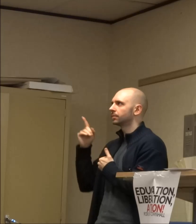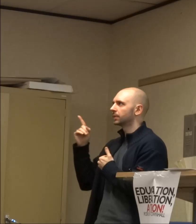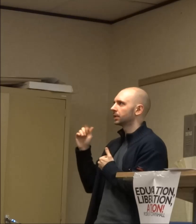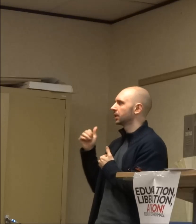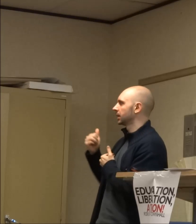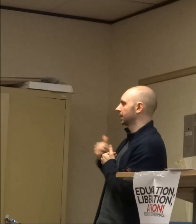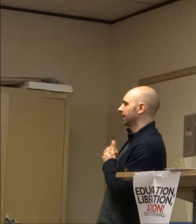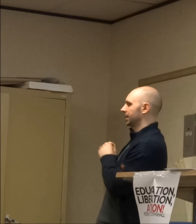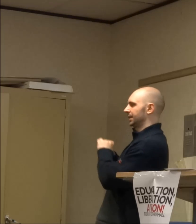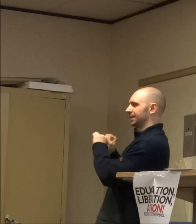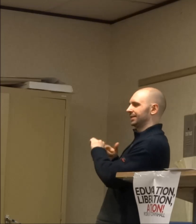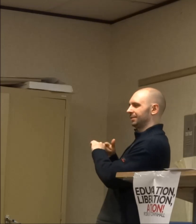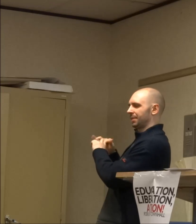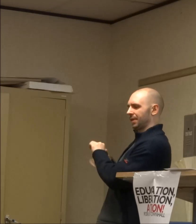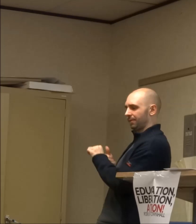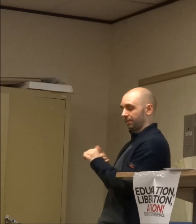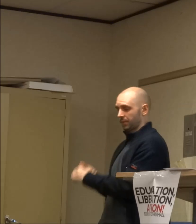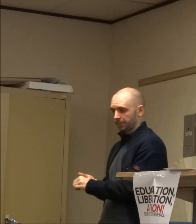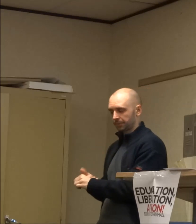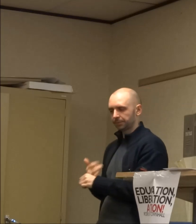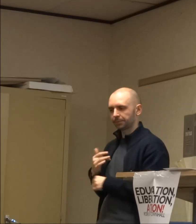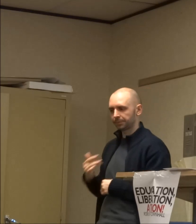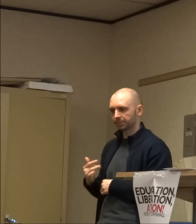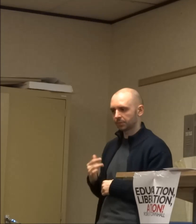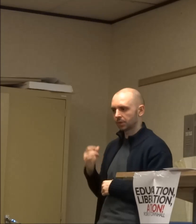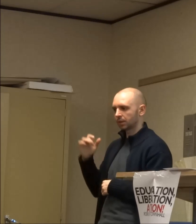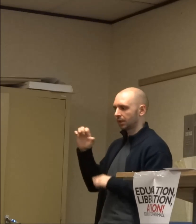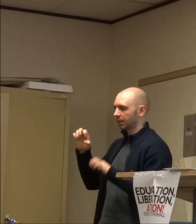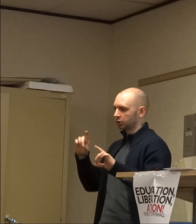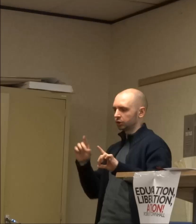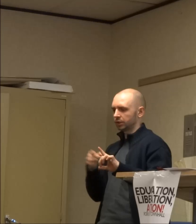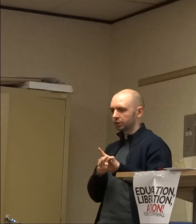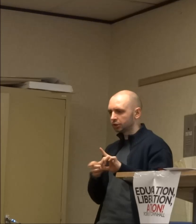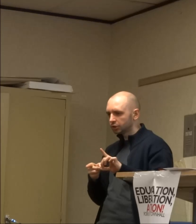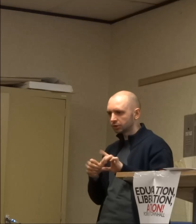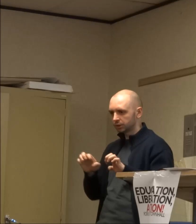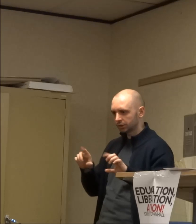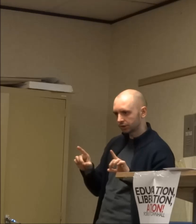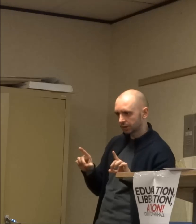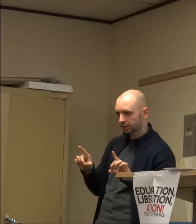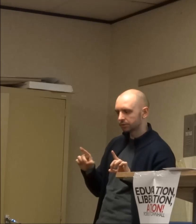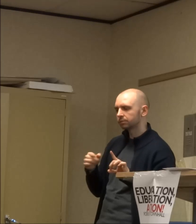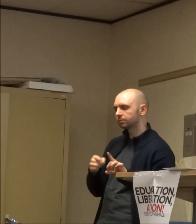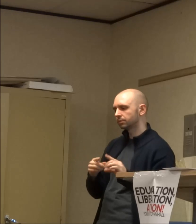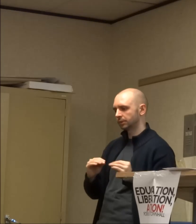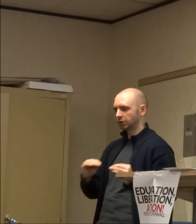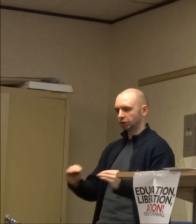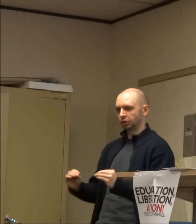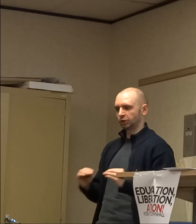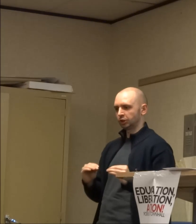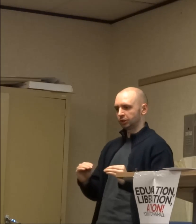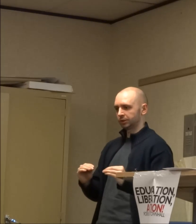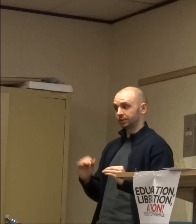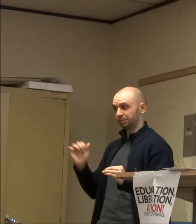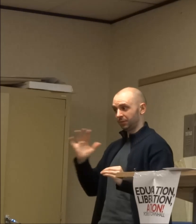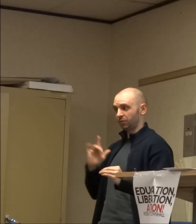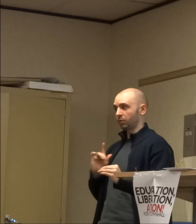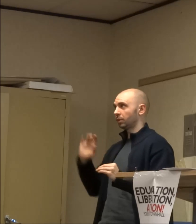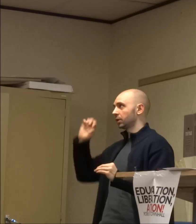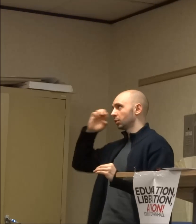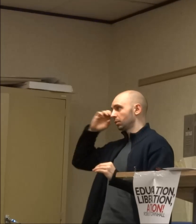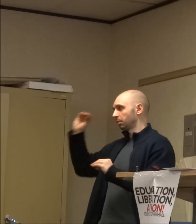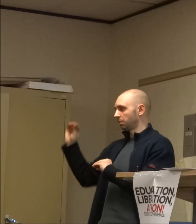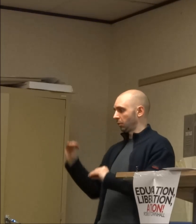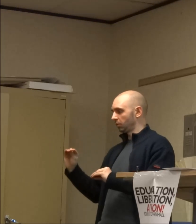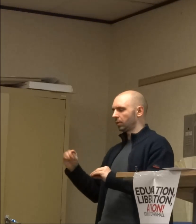administrating. Education has long been a tool of colonialism, used to assimilate and destroy the cultures and languages of Indigenous people and